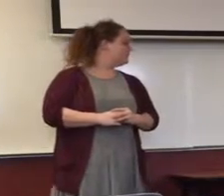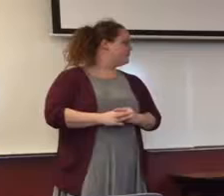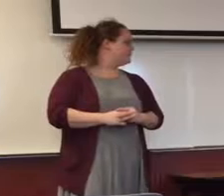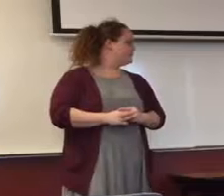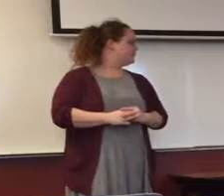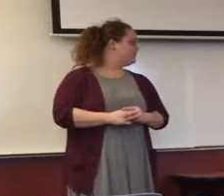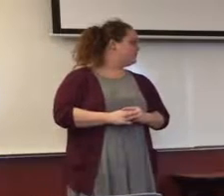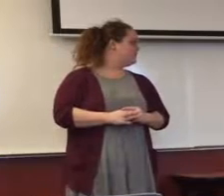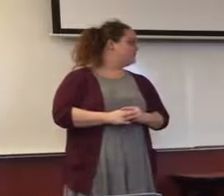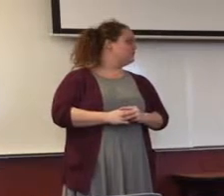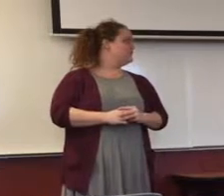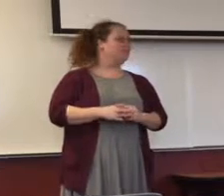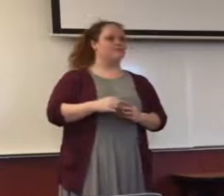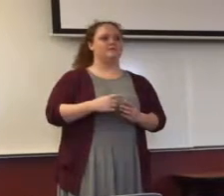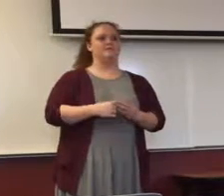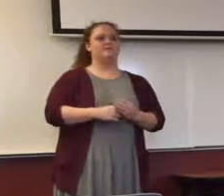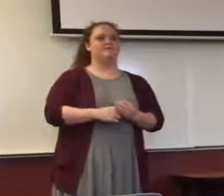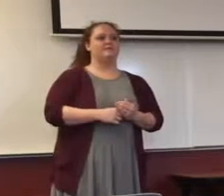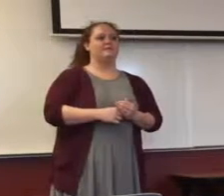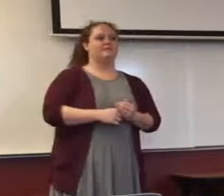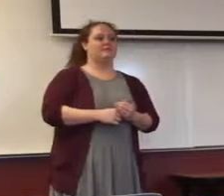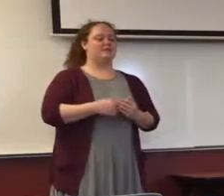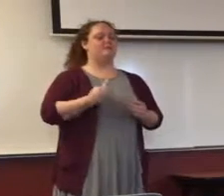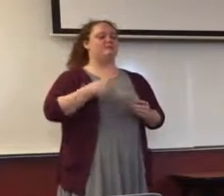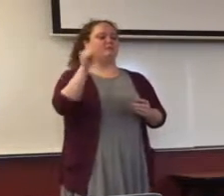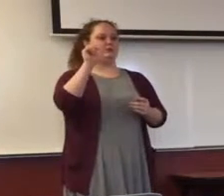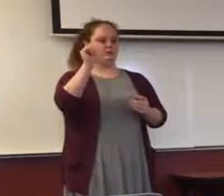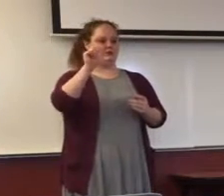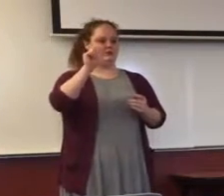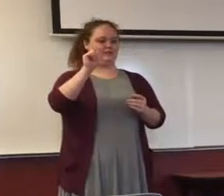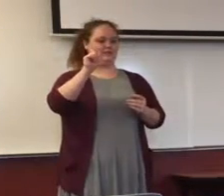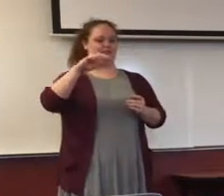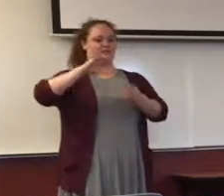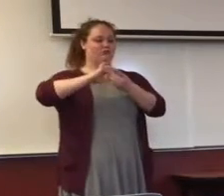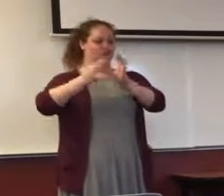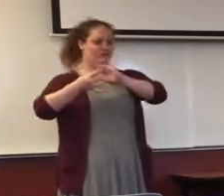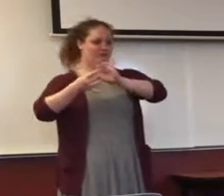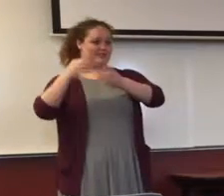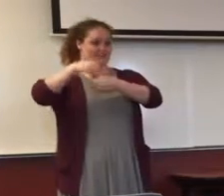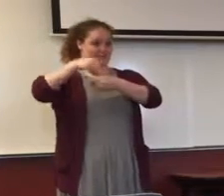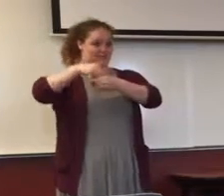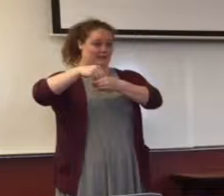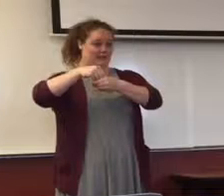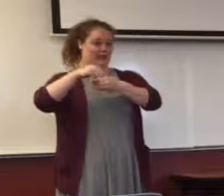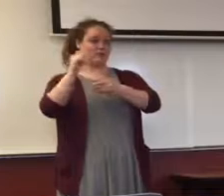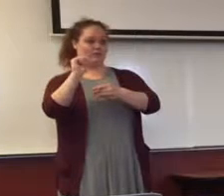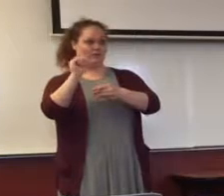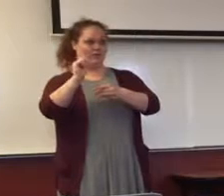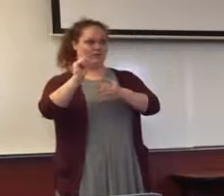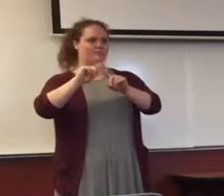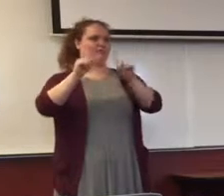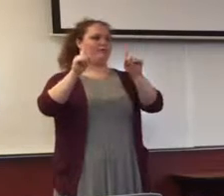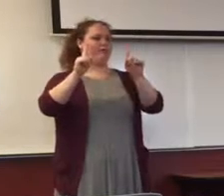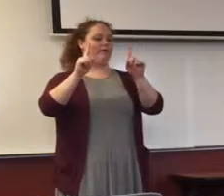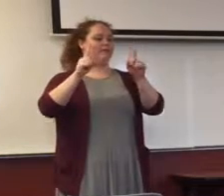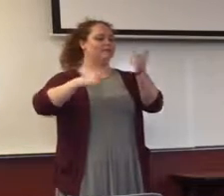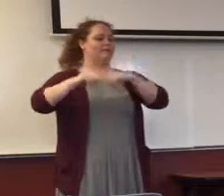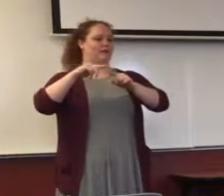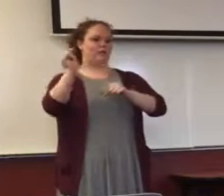of the toilet, they'll talk about the chain that's inside of the tank and the toilet, but they'll never say toilet. Yeah. They'll just